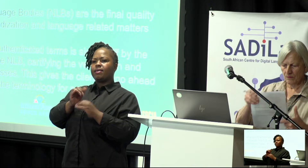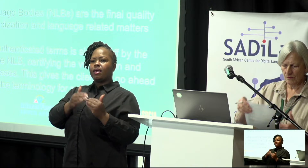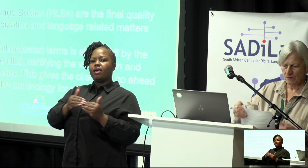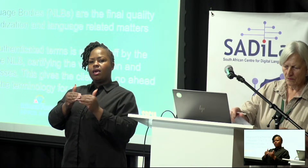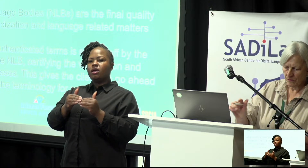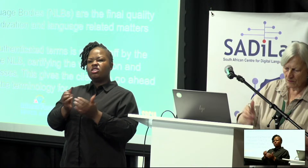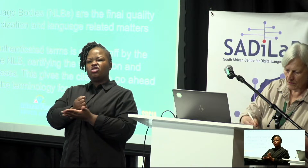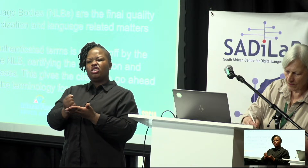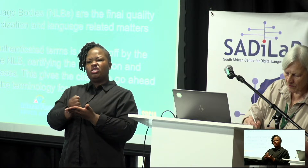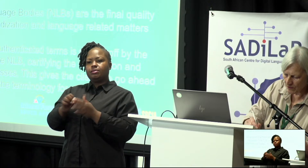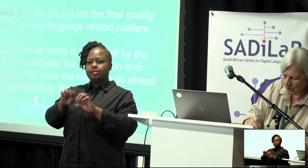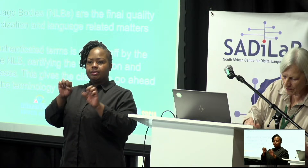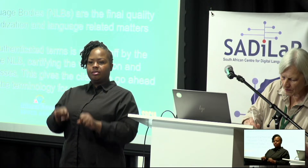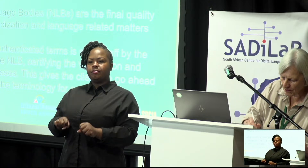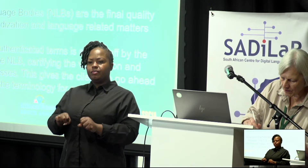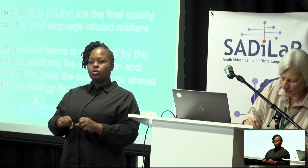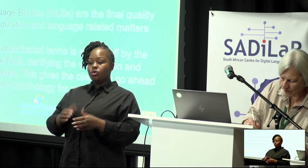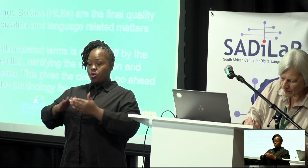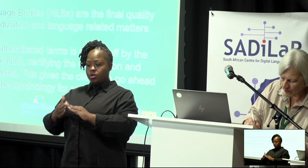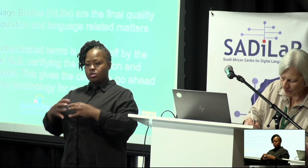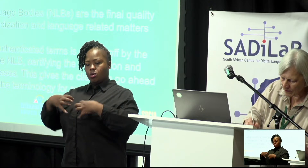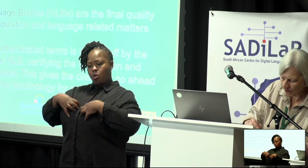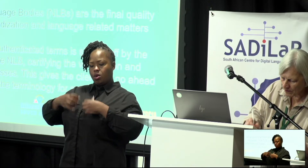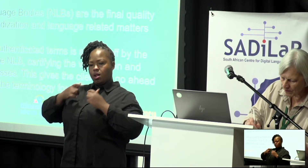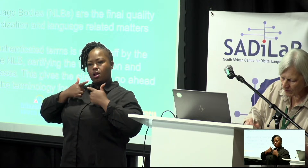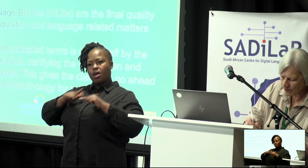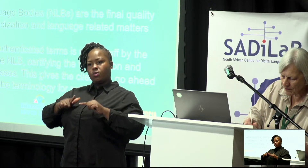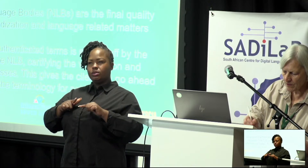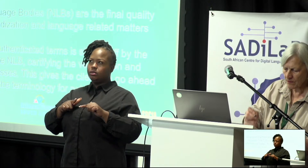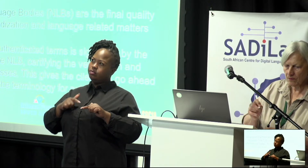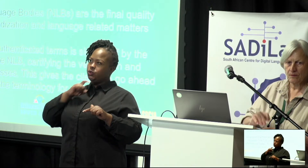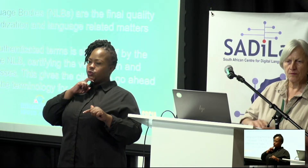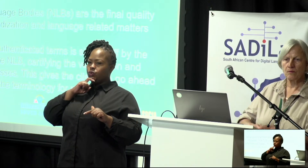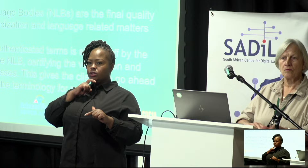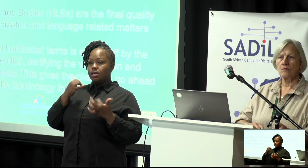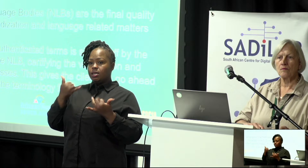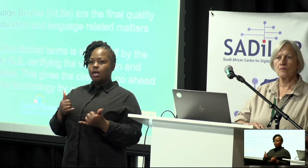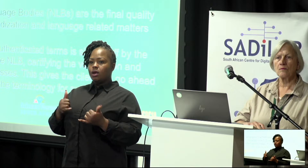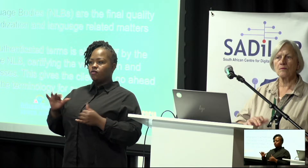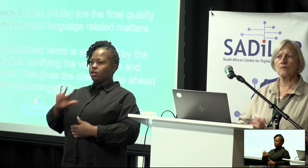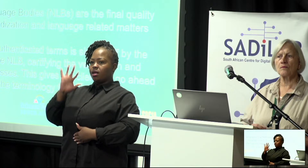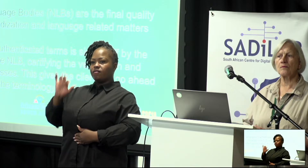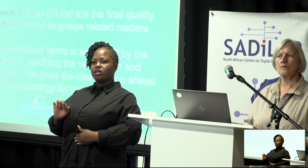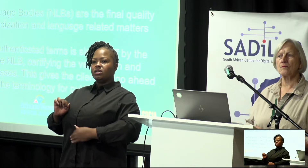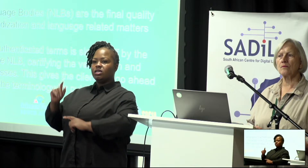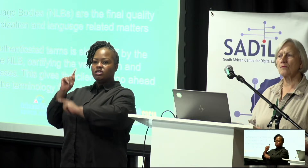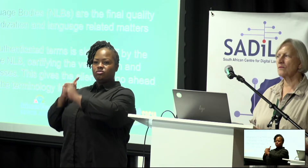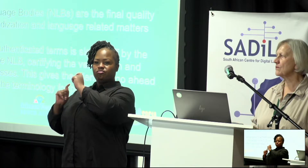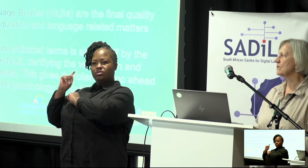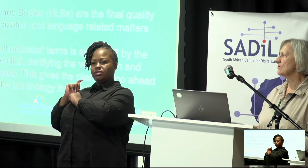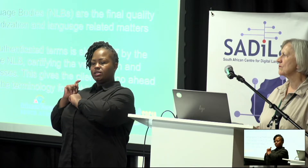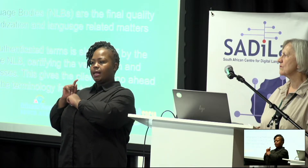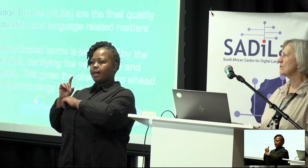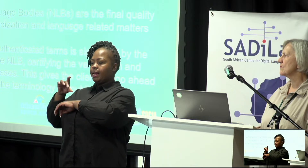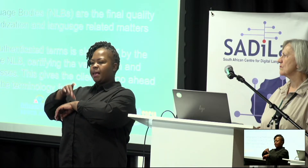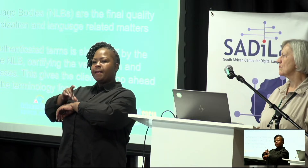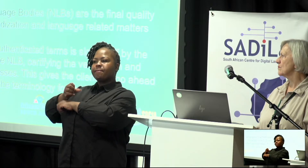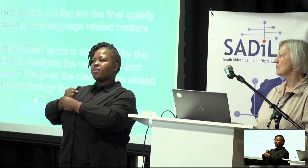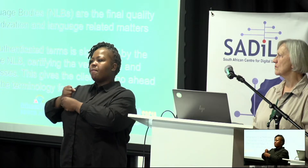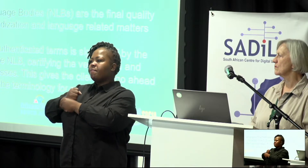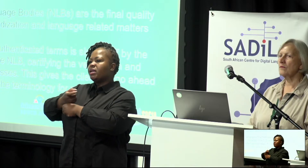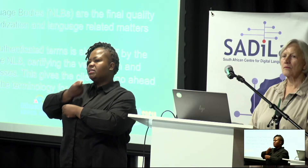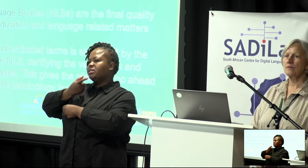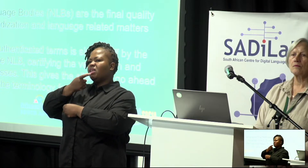communities using their indigenous language. Now we're doing, we documenting African traditional medicine and the indigenous food. Because